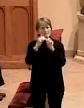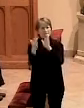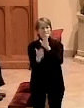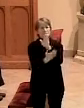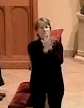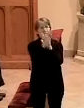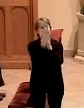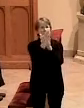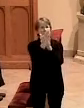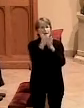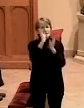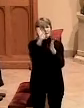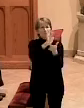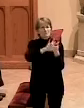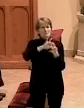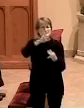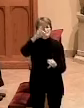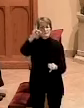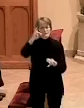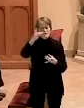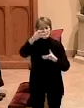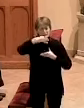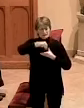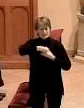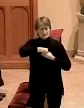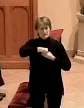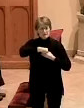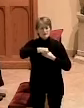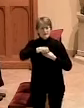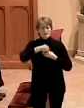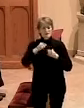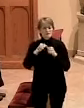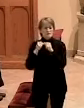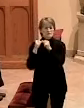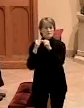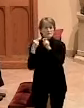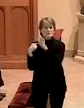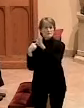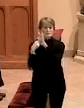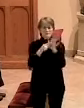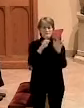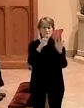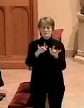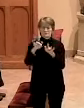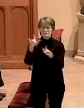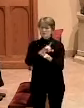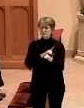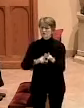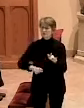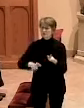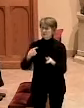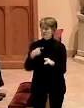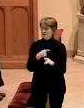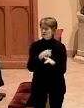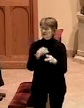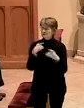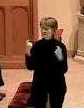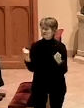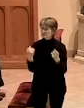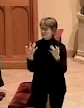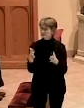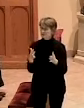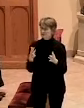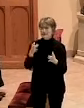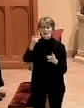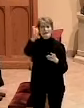and your Holy Spirit take not from me. Be merciful, O Lord, for we have sinned. Give